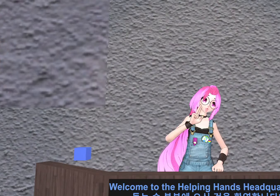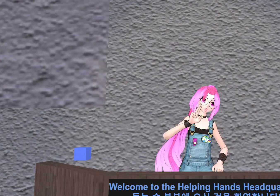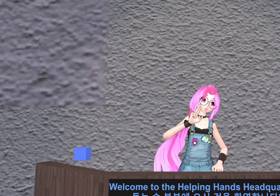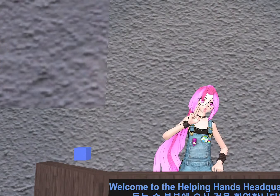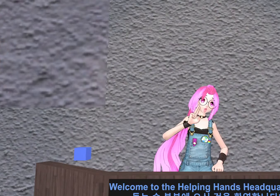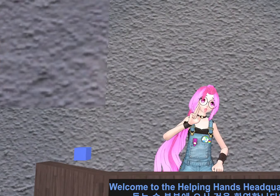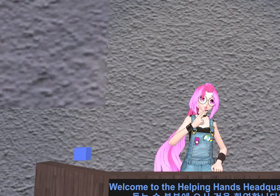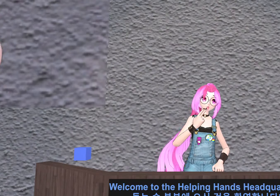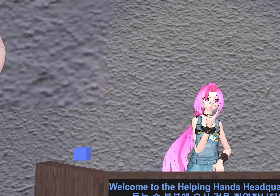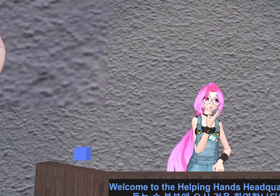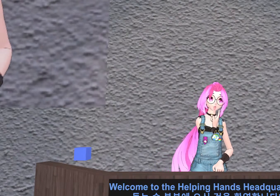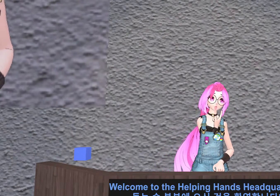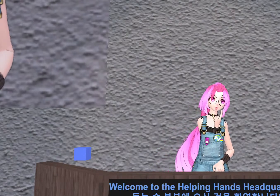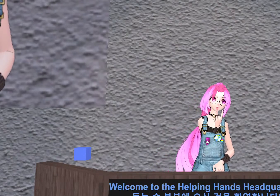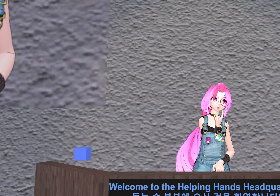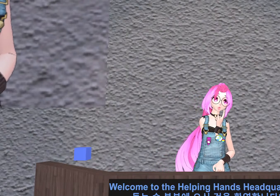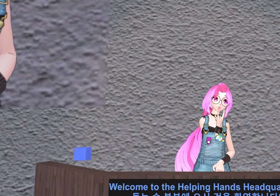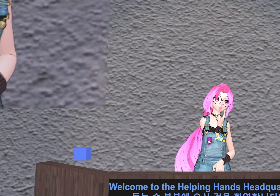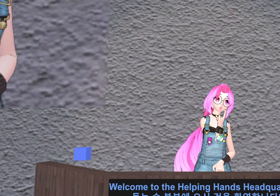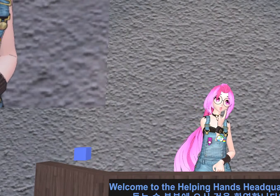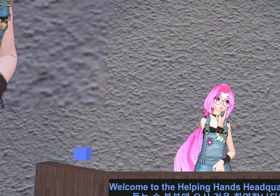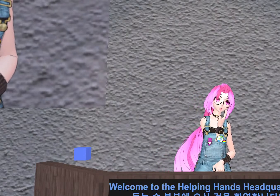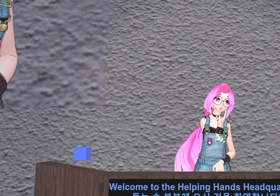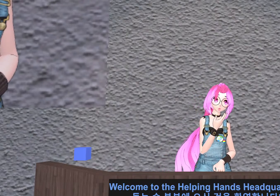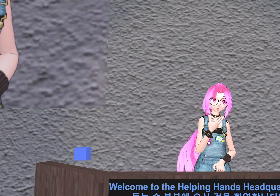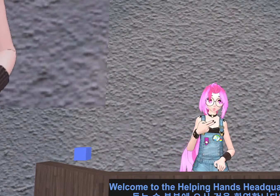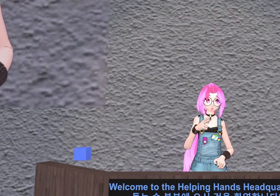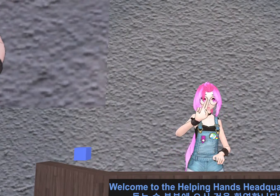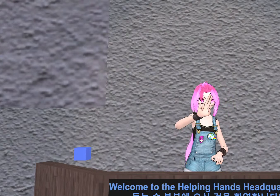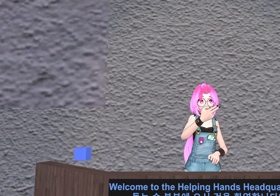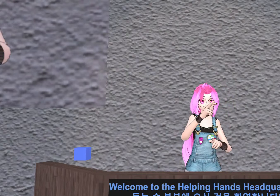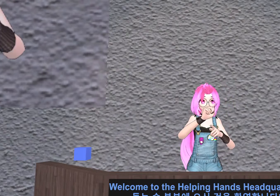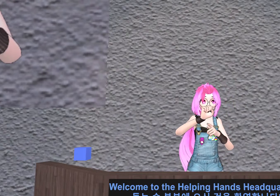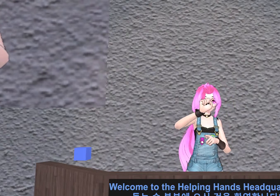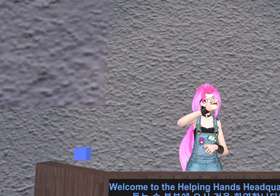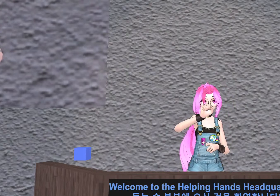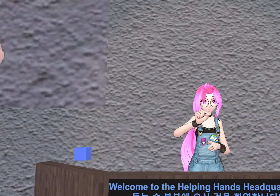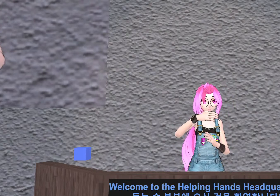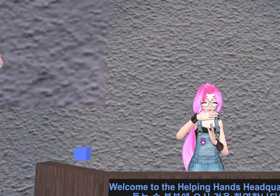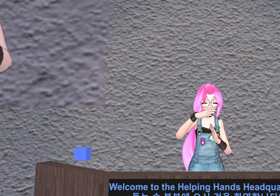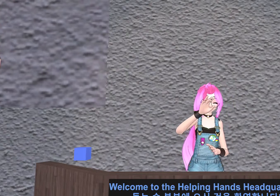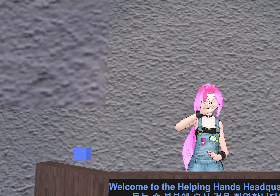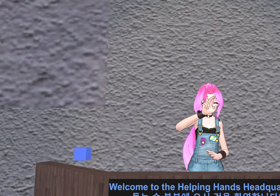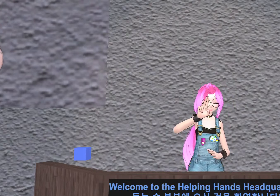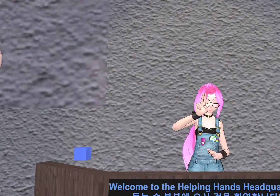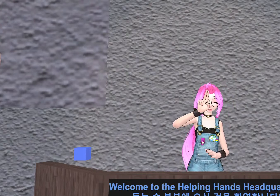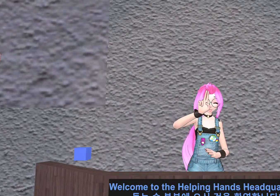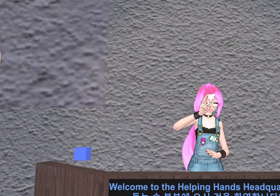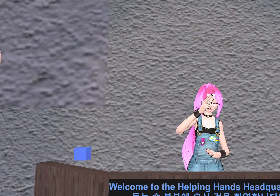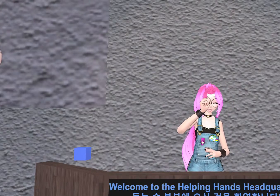twist motion. See how I'm going from here to here? Because the sign for